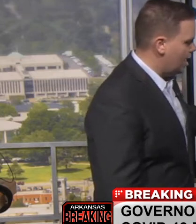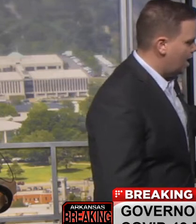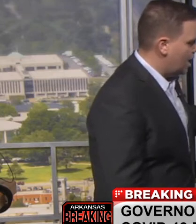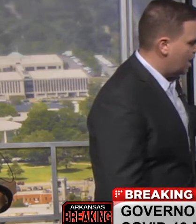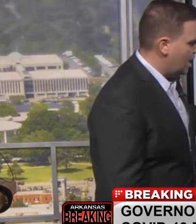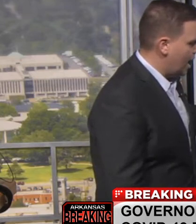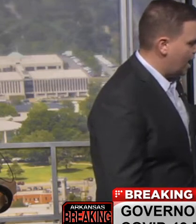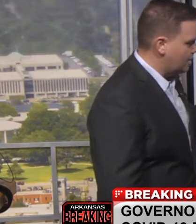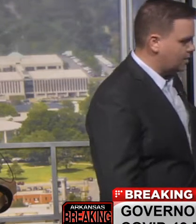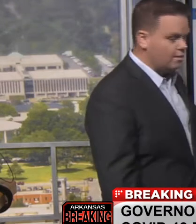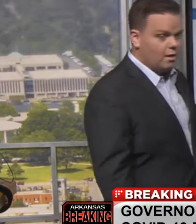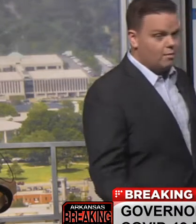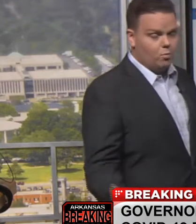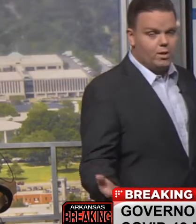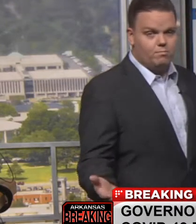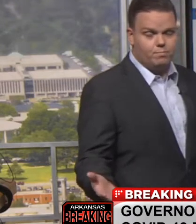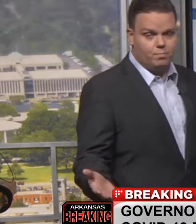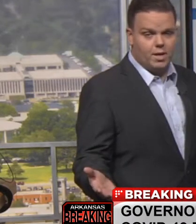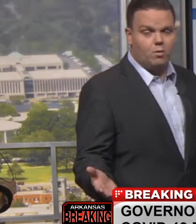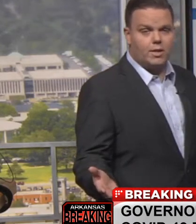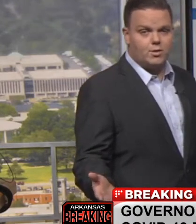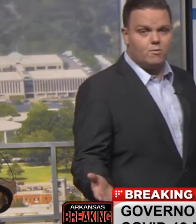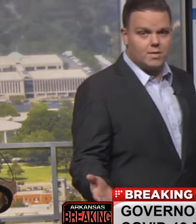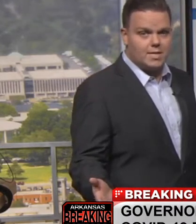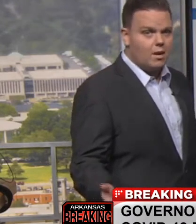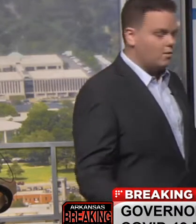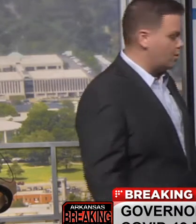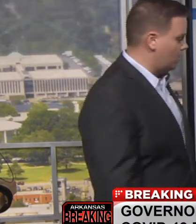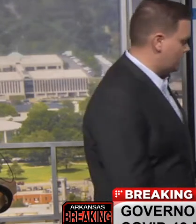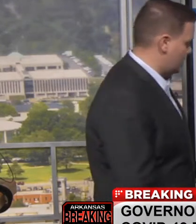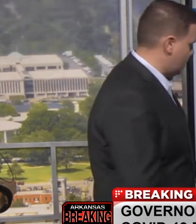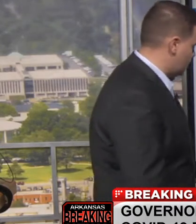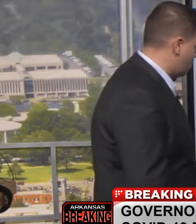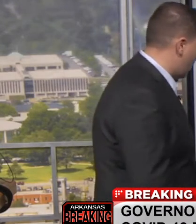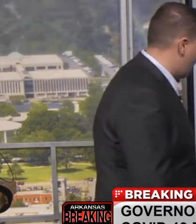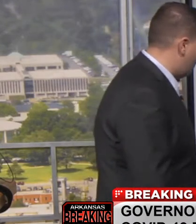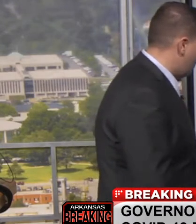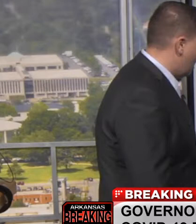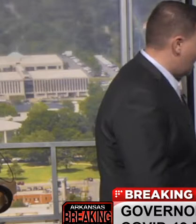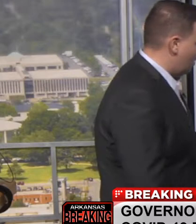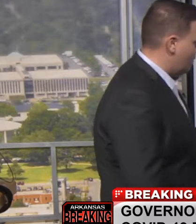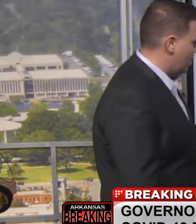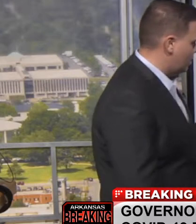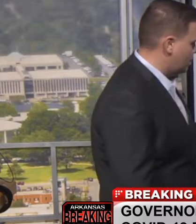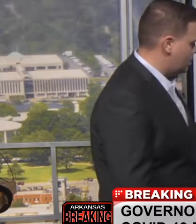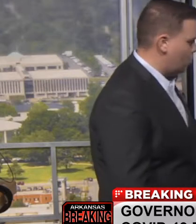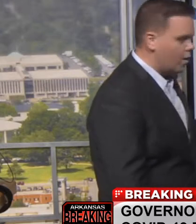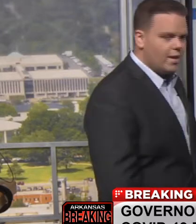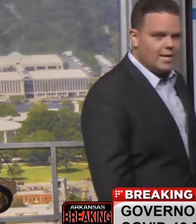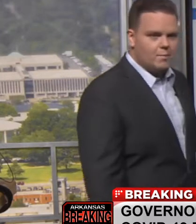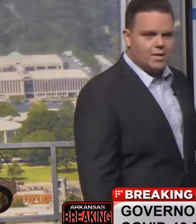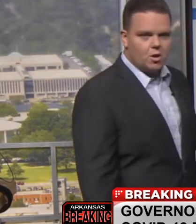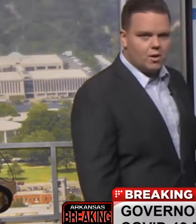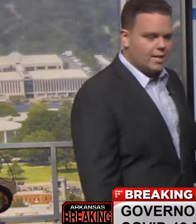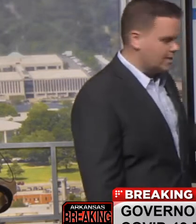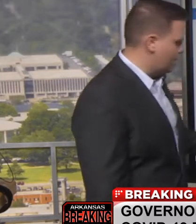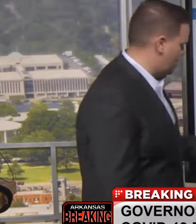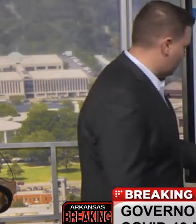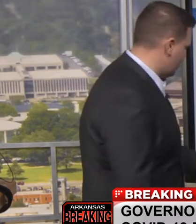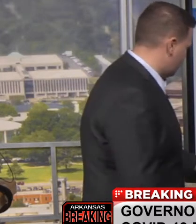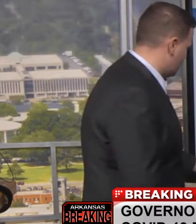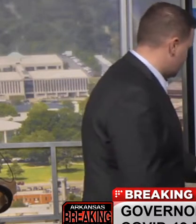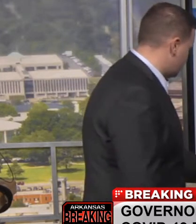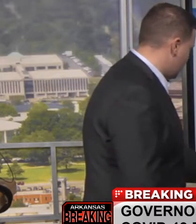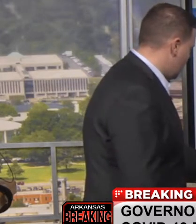reported, and we can only assume the state also looks at this as well when they look to see where they need to be targeting some of